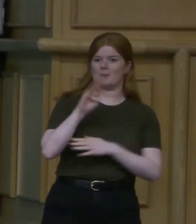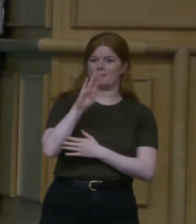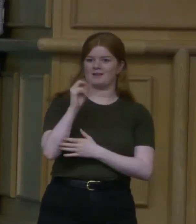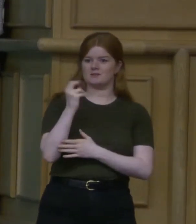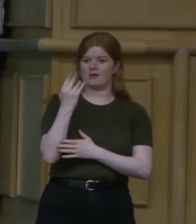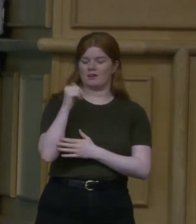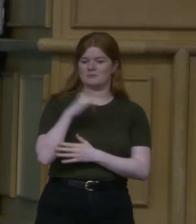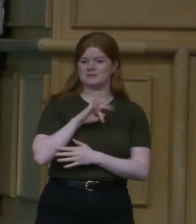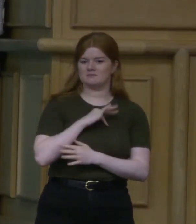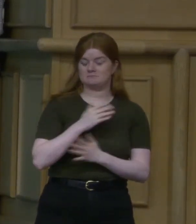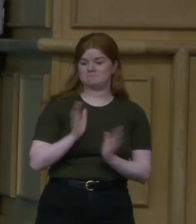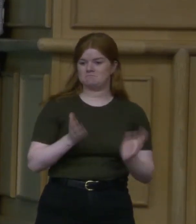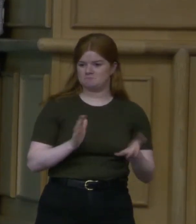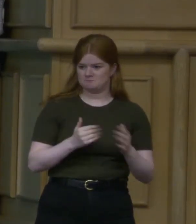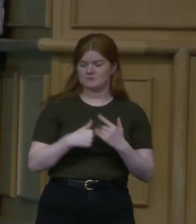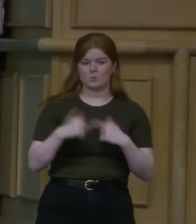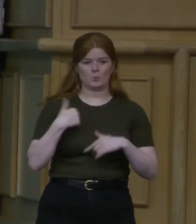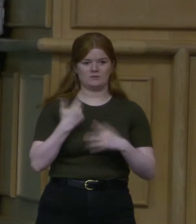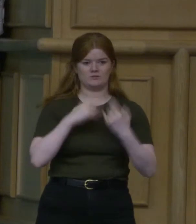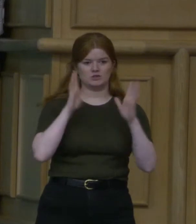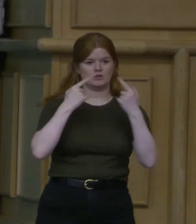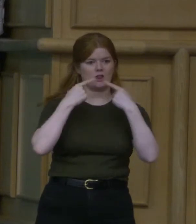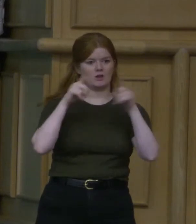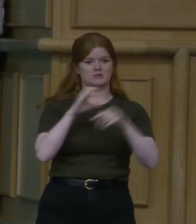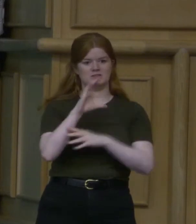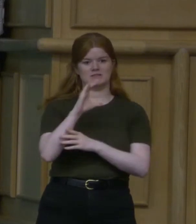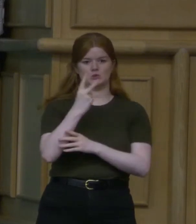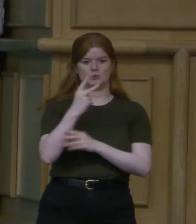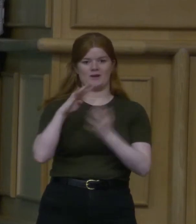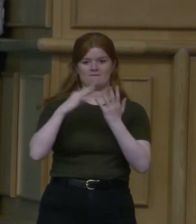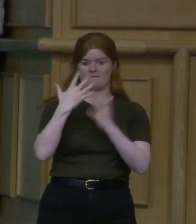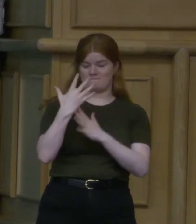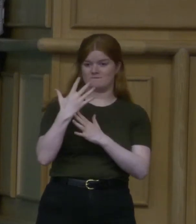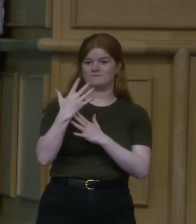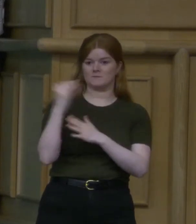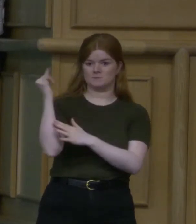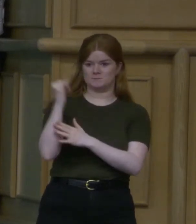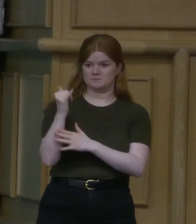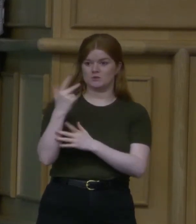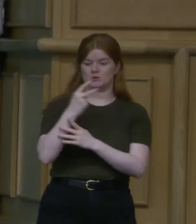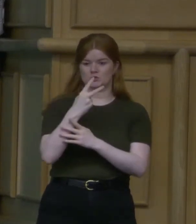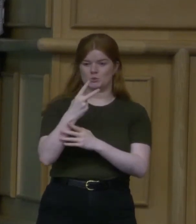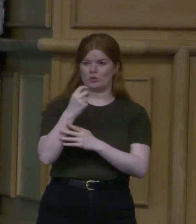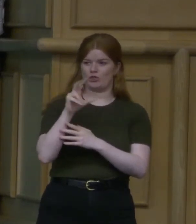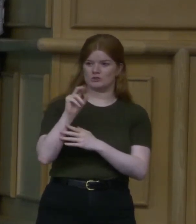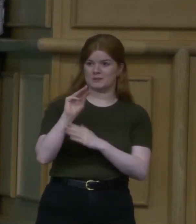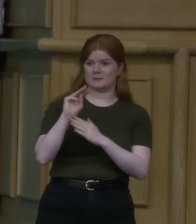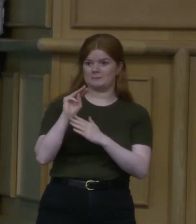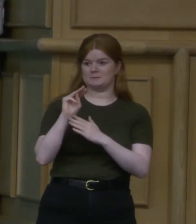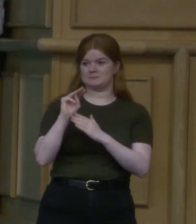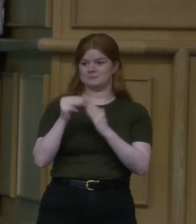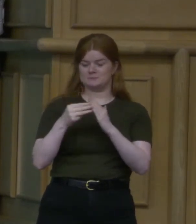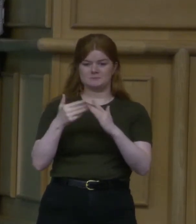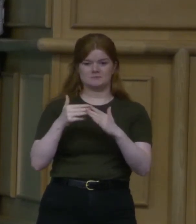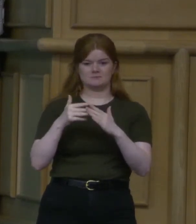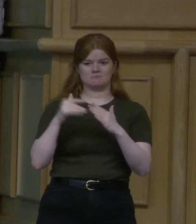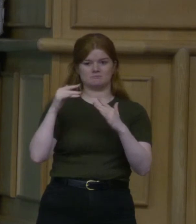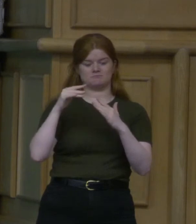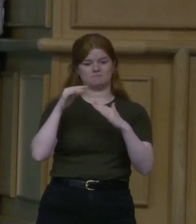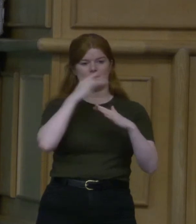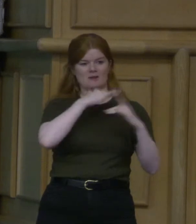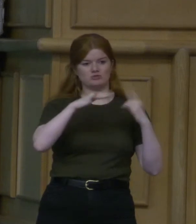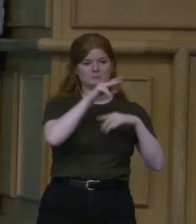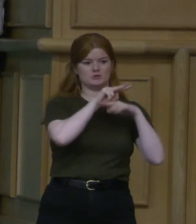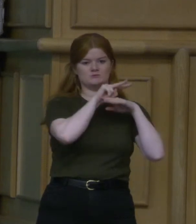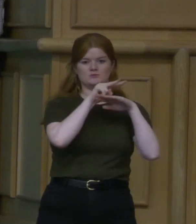Baldonnel, and where we launched the C295 at 230 million maritime surveillance